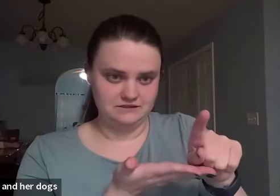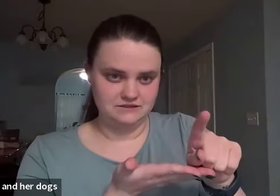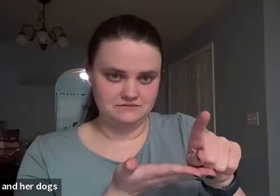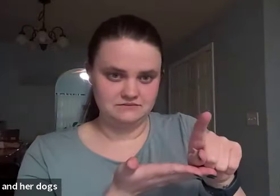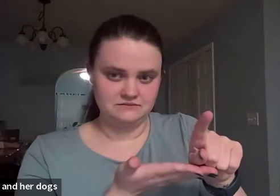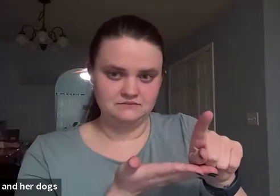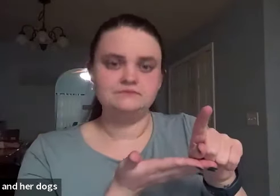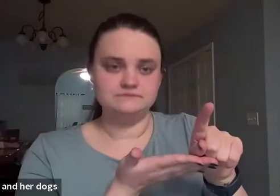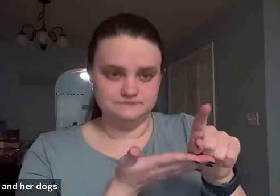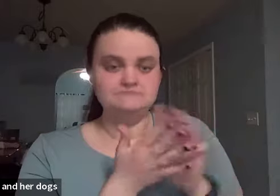weeks.